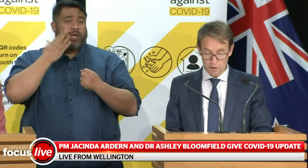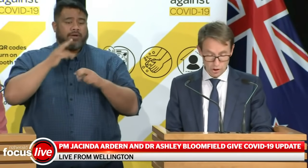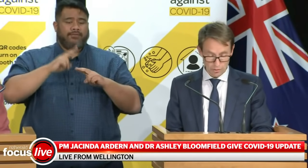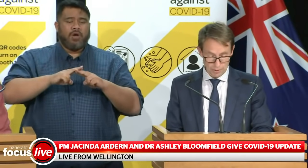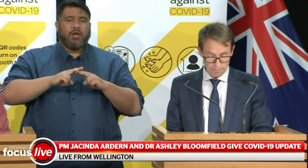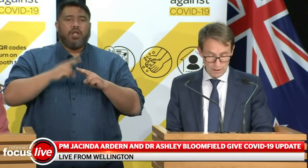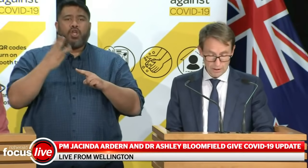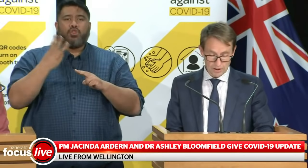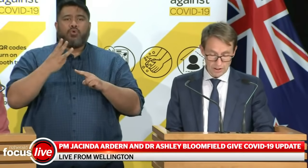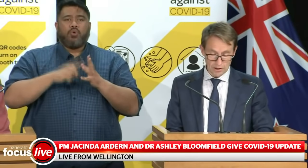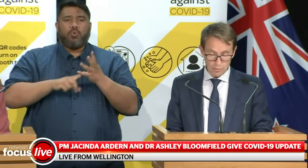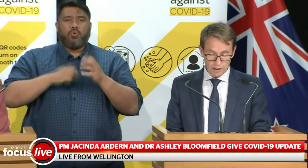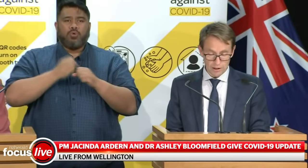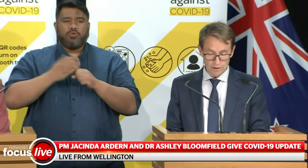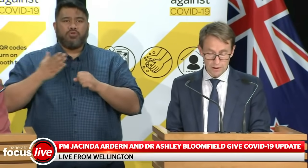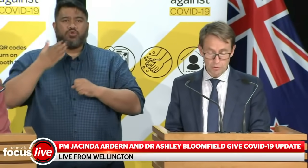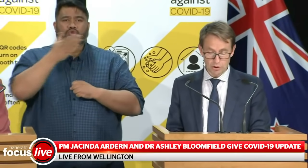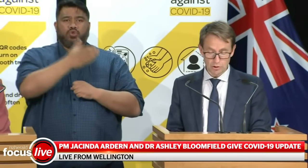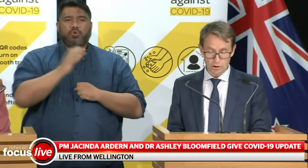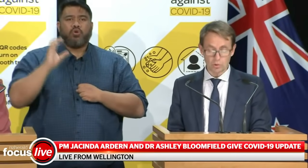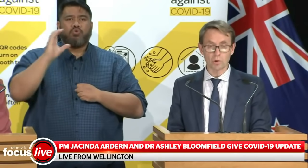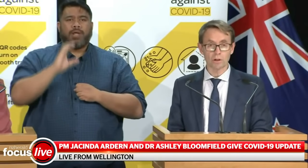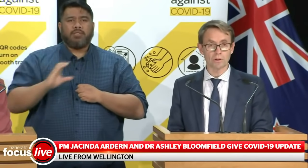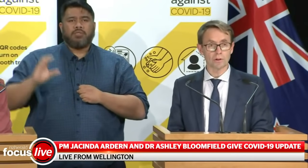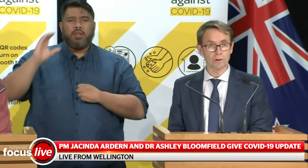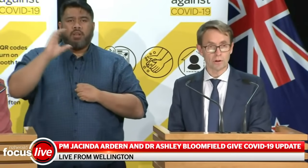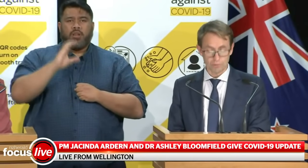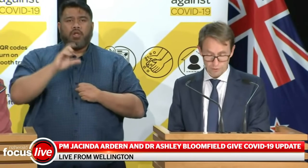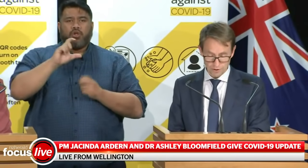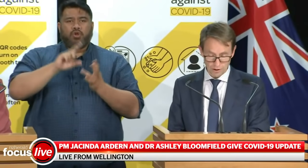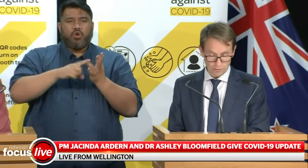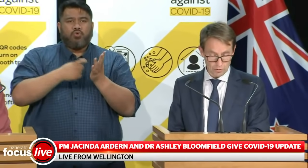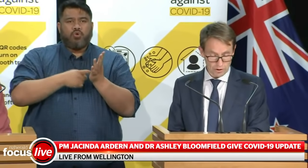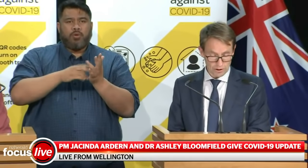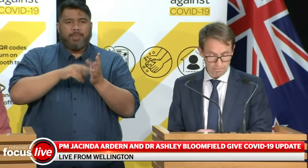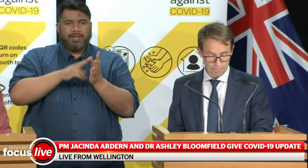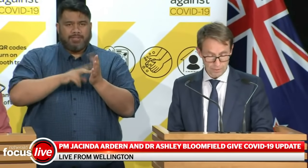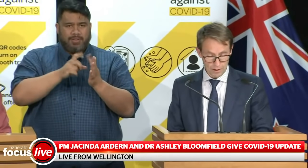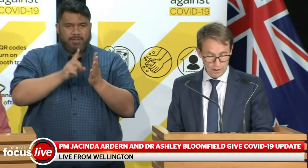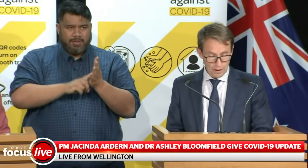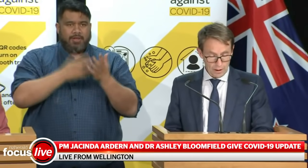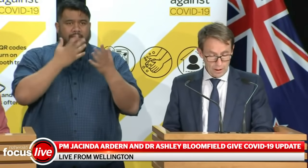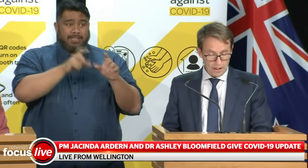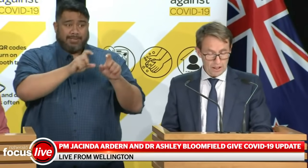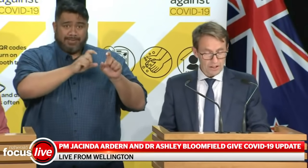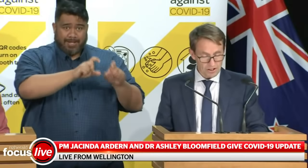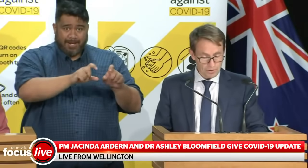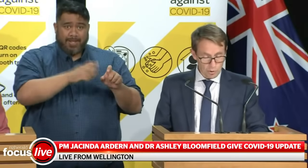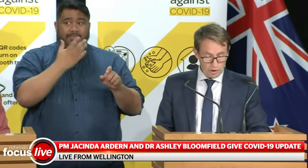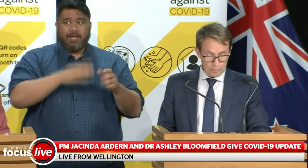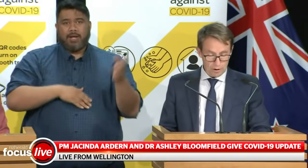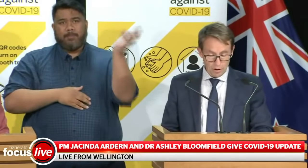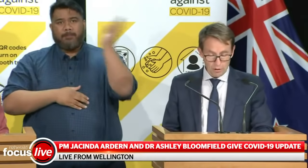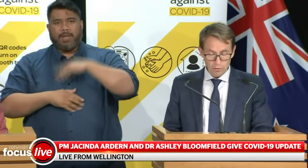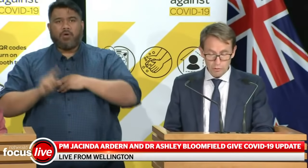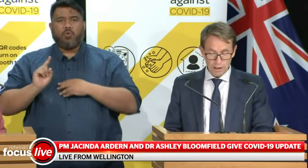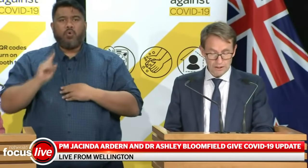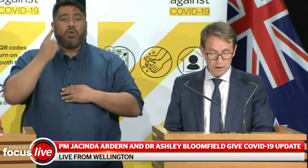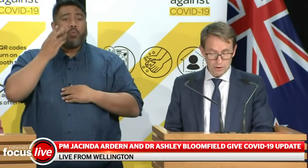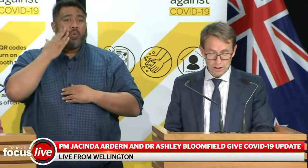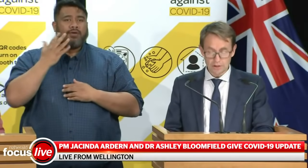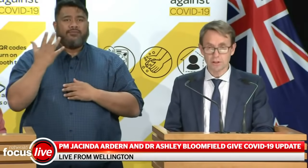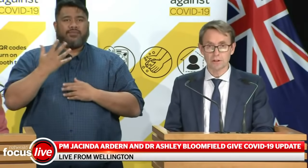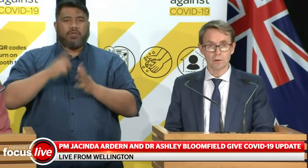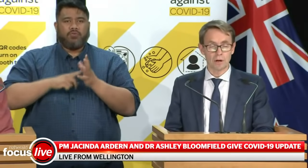Coromandel Township and stayed the weekend there, returning to Auckland on 15th of August. The case has a small number of